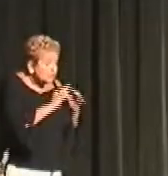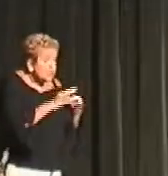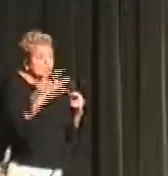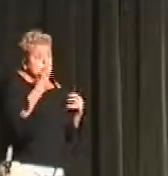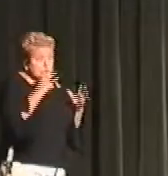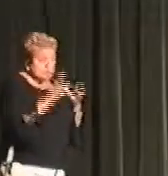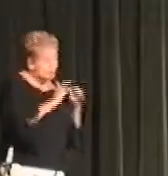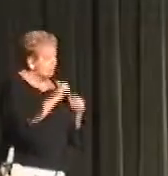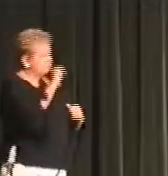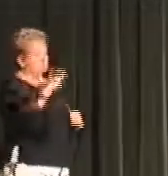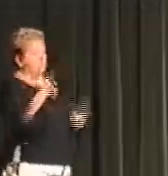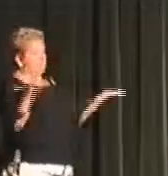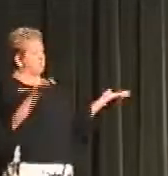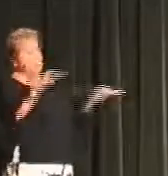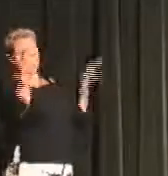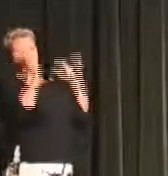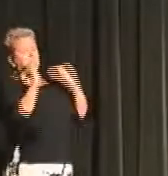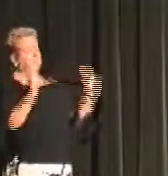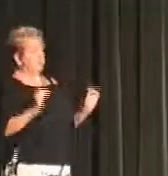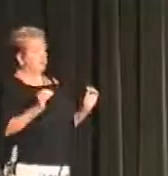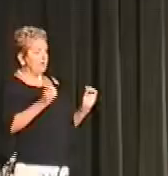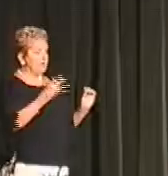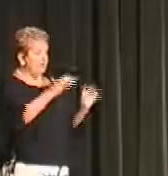I drank, you didn't do much either. You know.